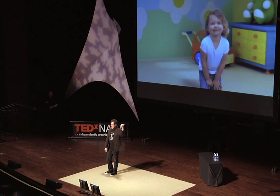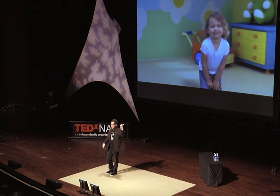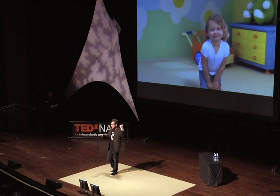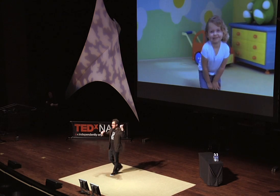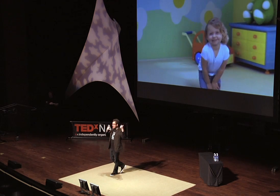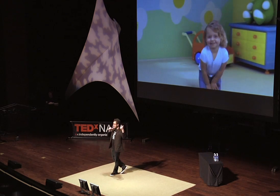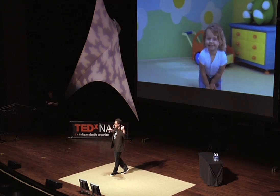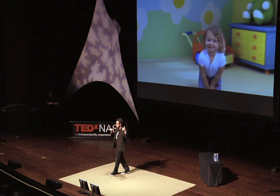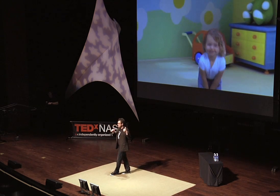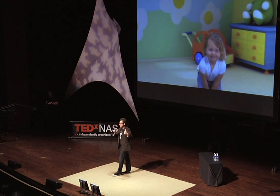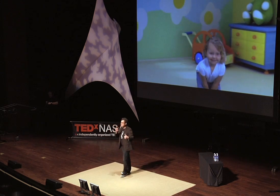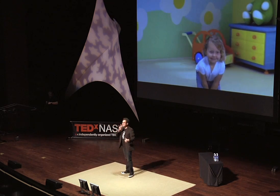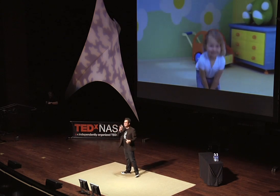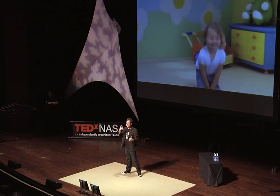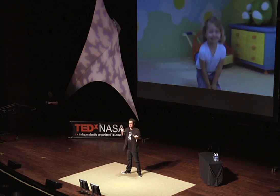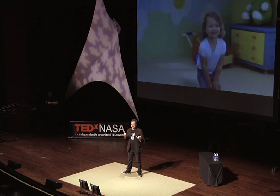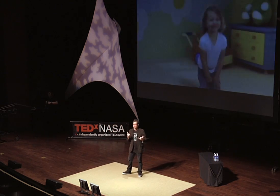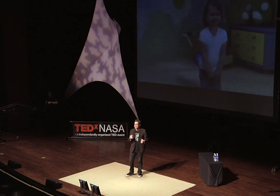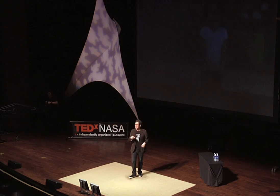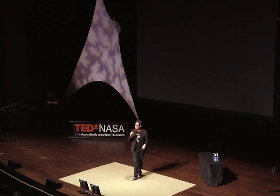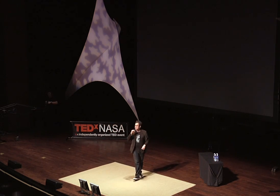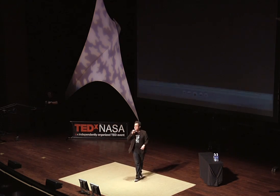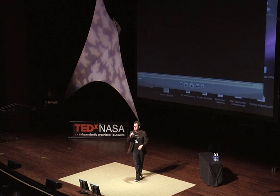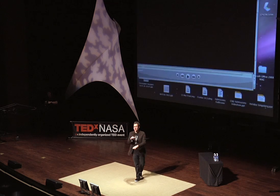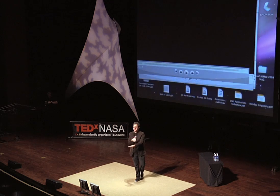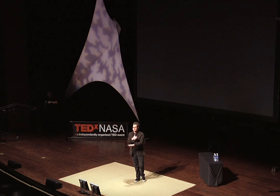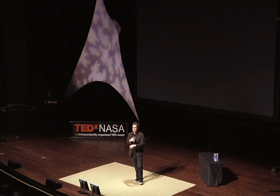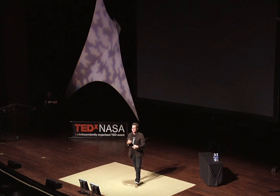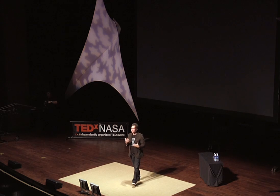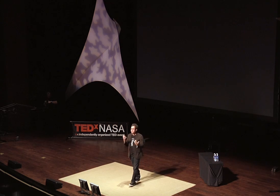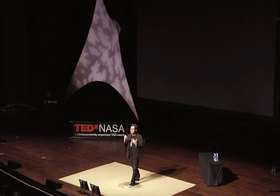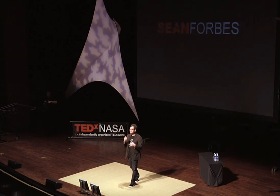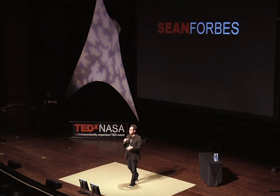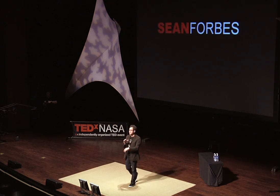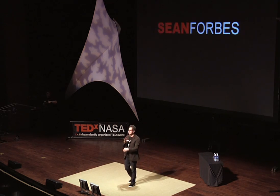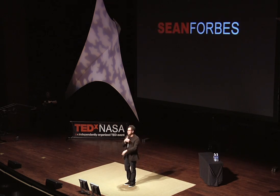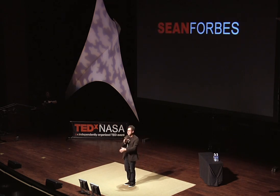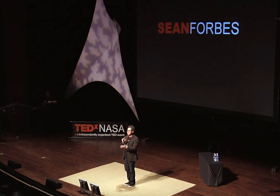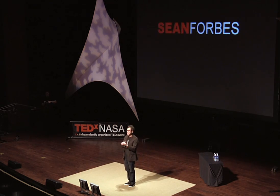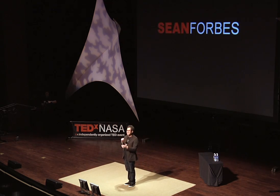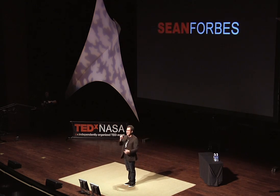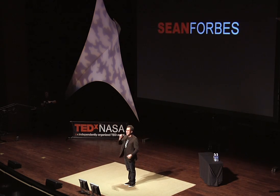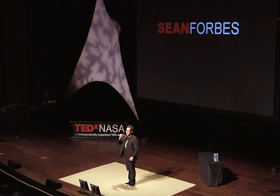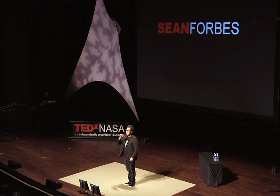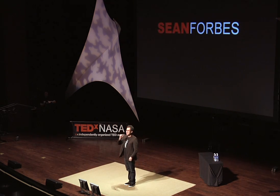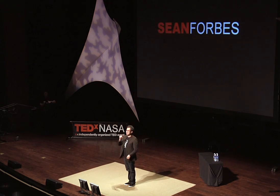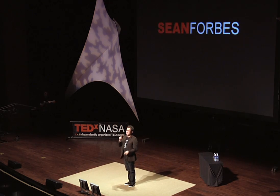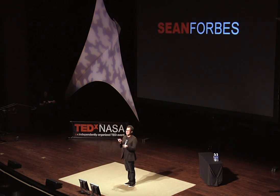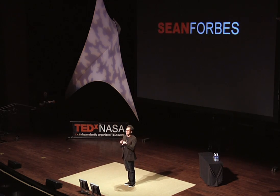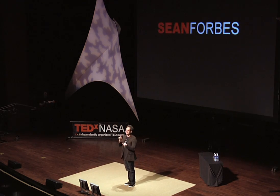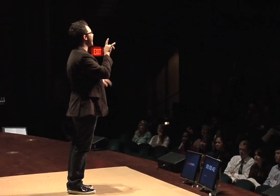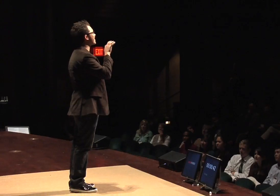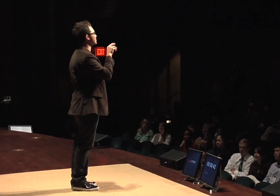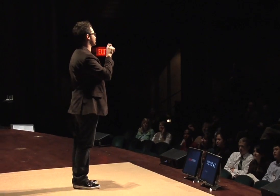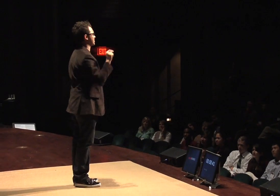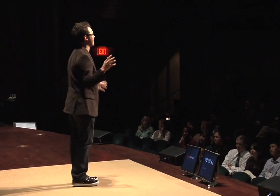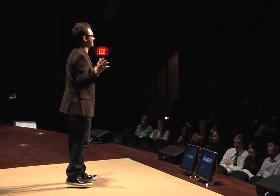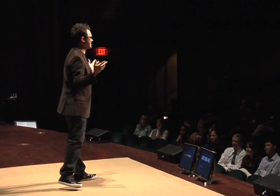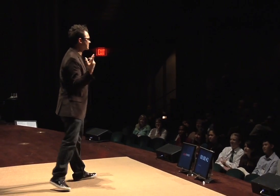That little girl, she's 7 years old now, and she loves music. She wants to do a music video as Taylor Swift or